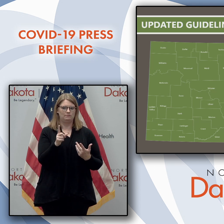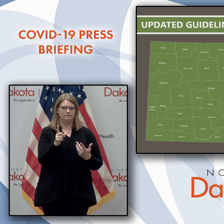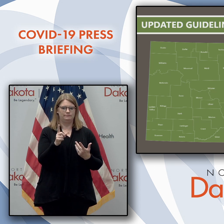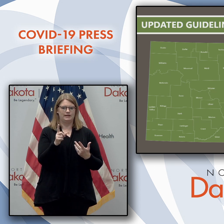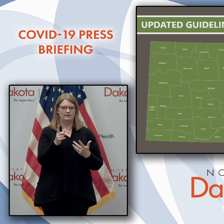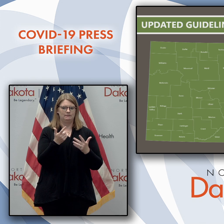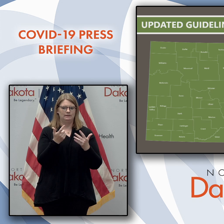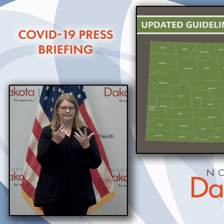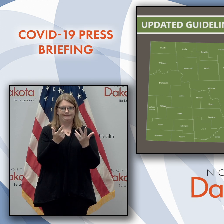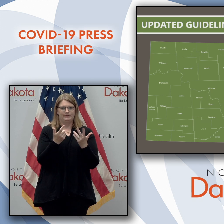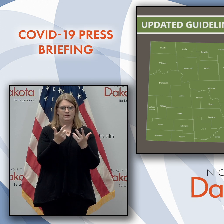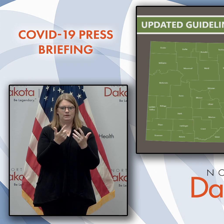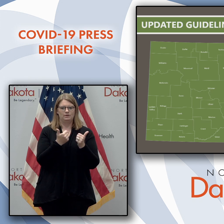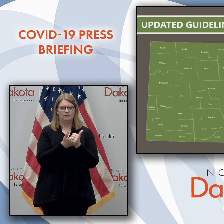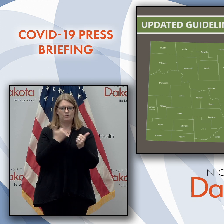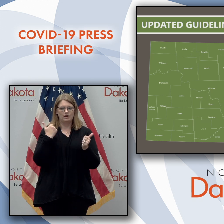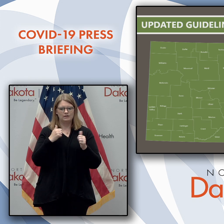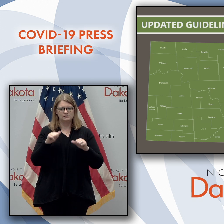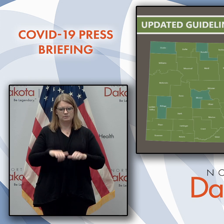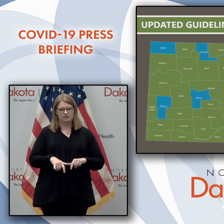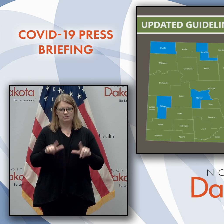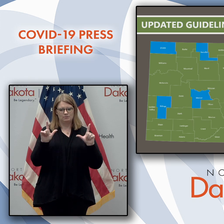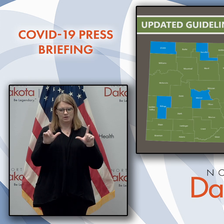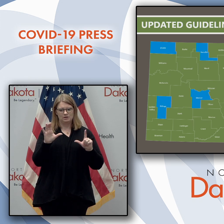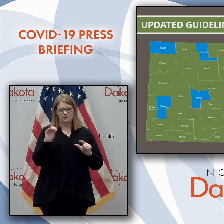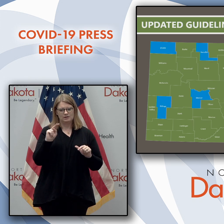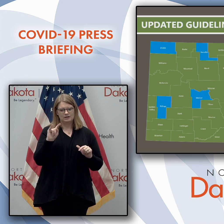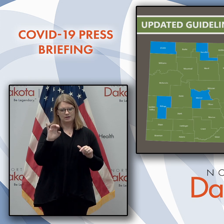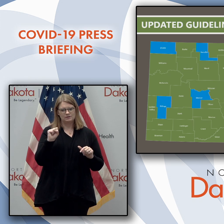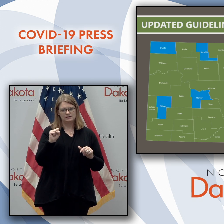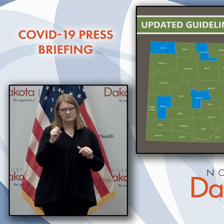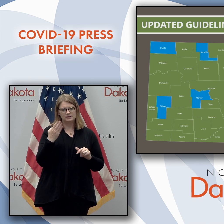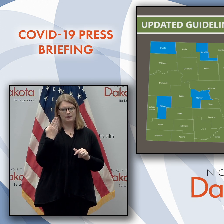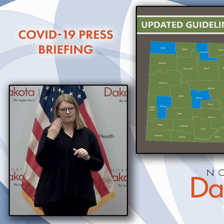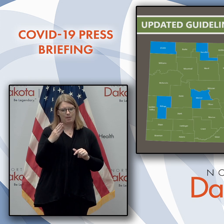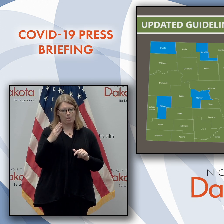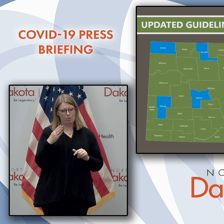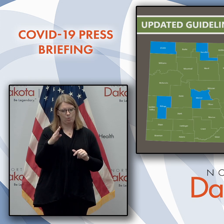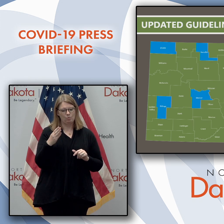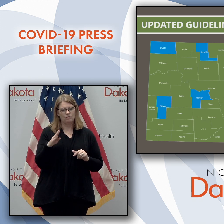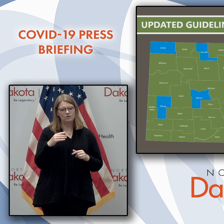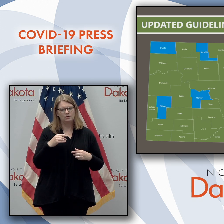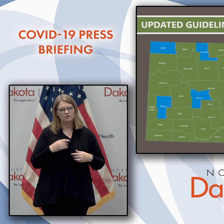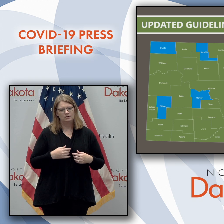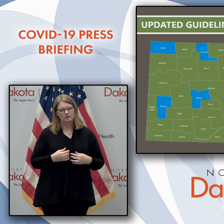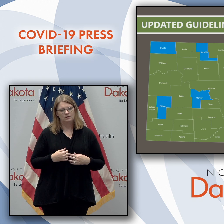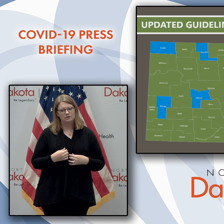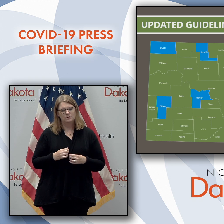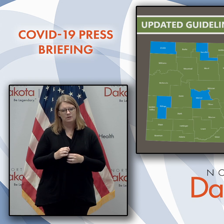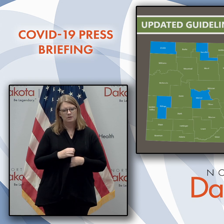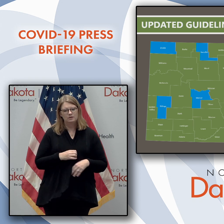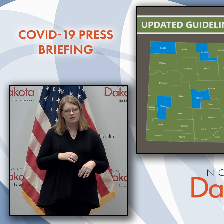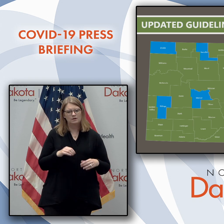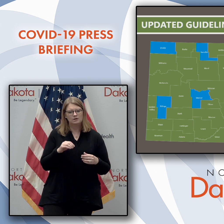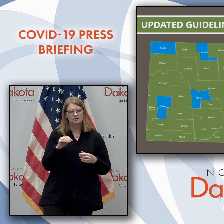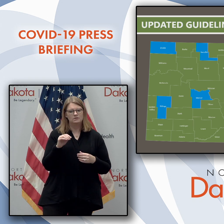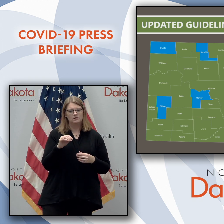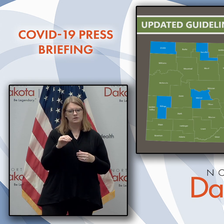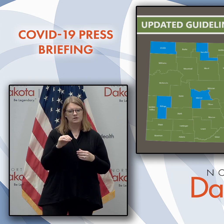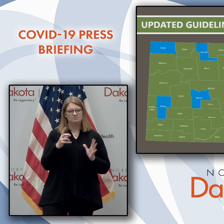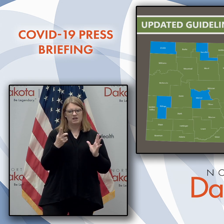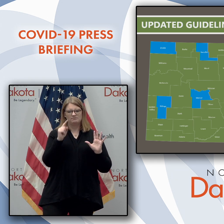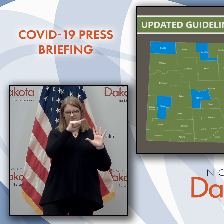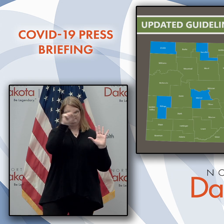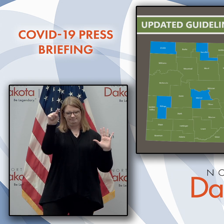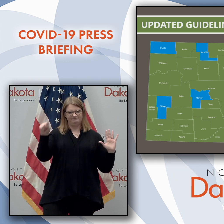beginning. And we're going to pull up those counties here. They're shown in blue. And these counties are spread